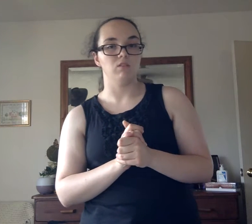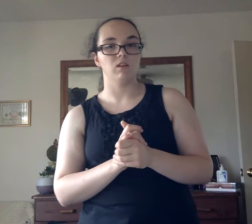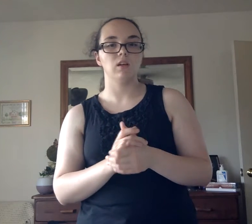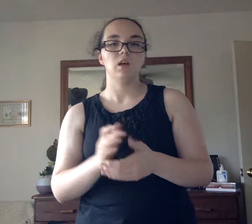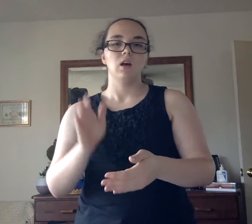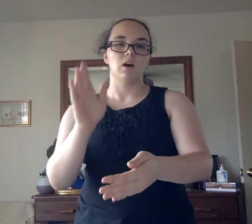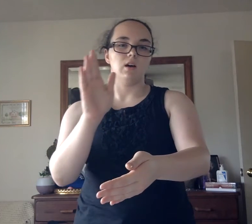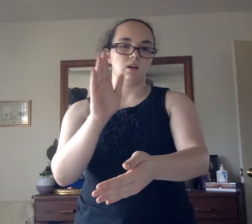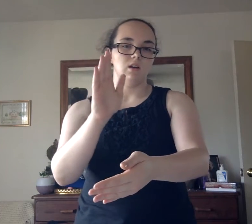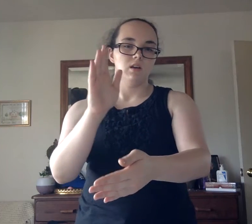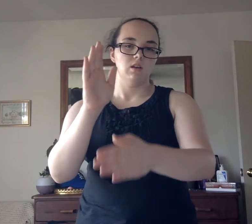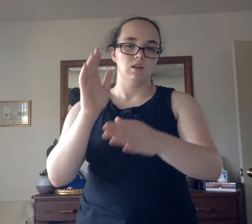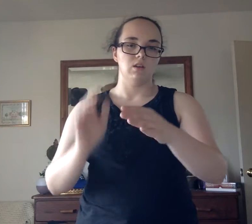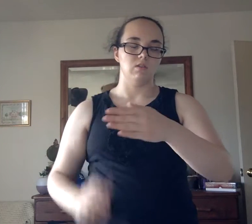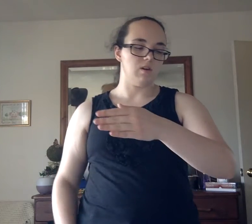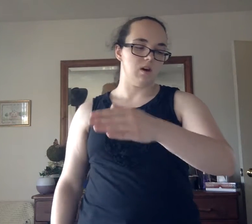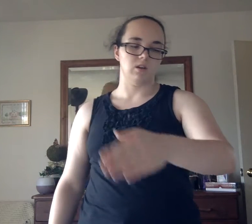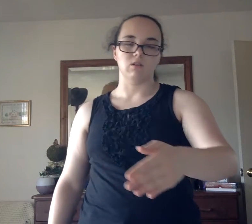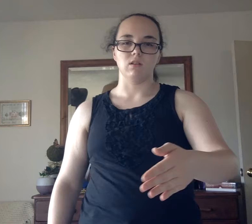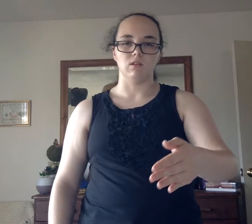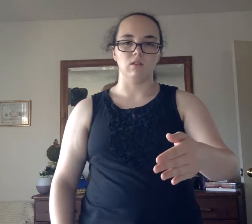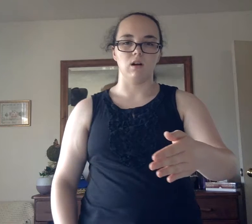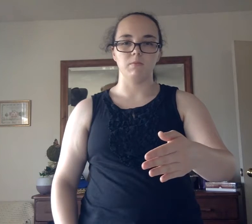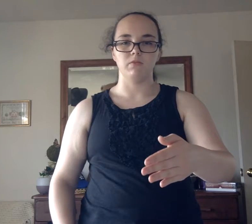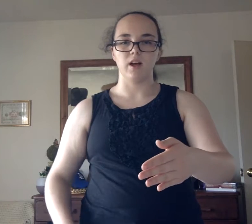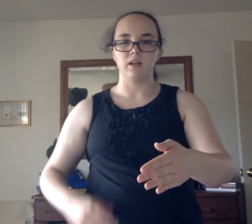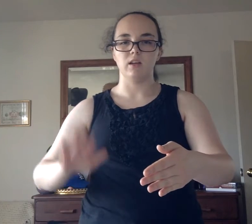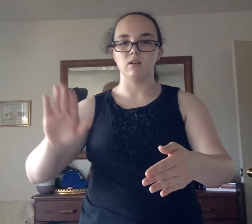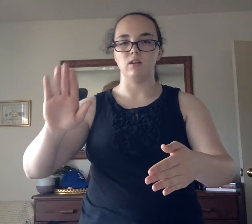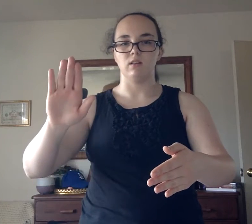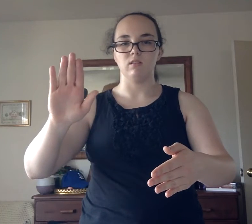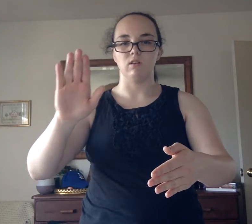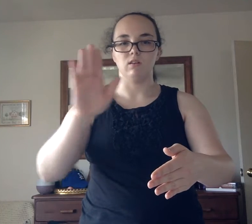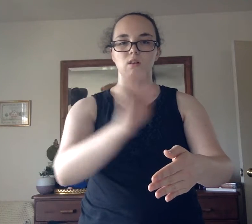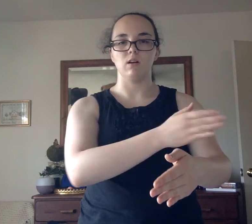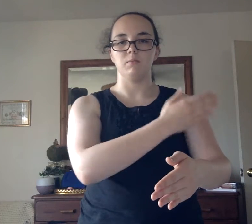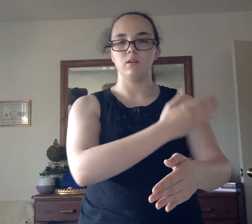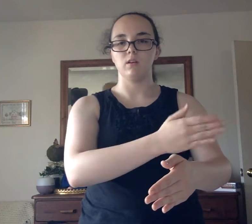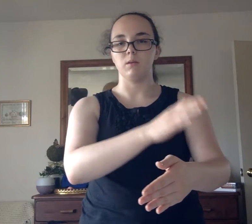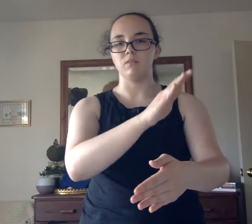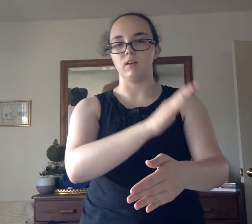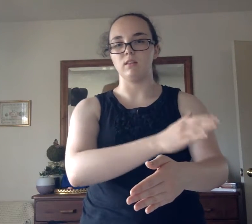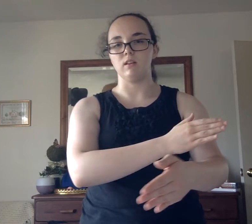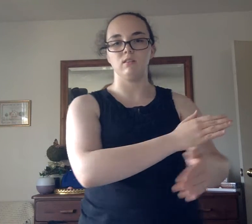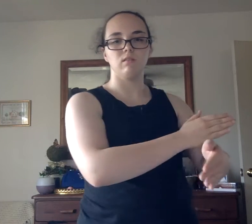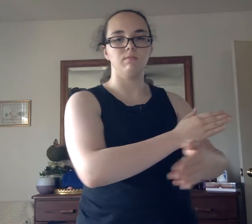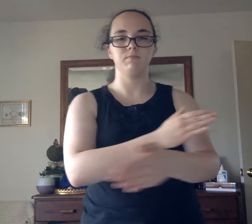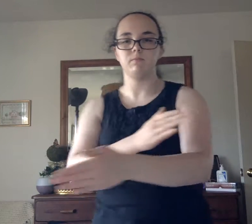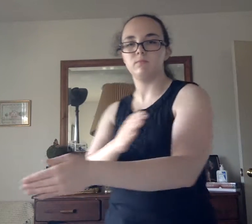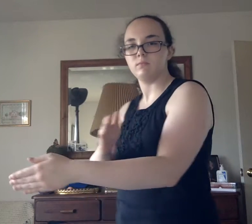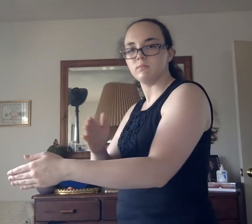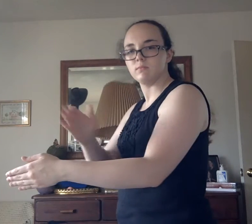music, you've got your arm flat here, and this other arm comes like this,